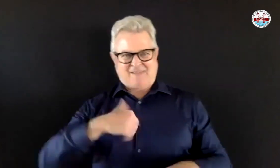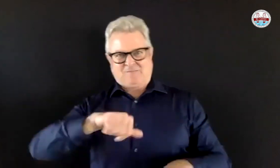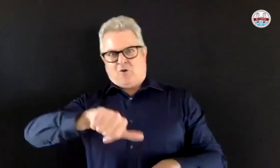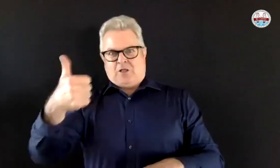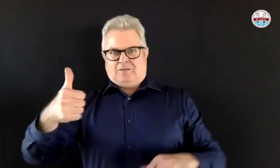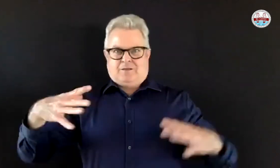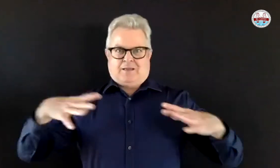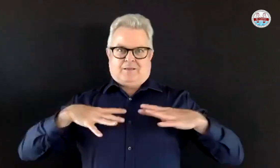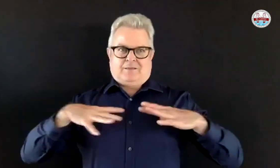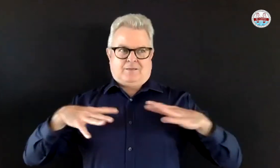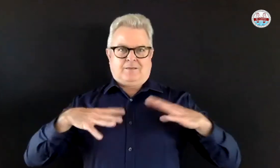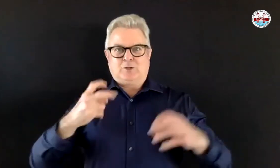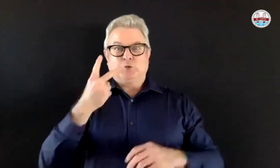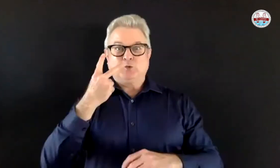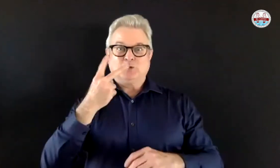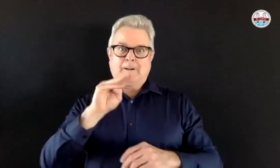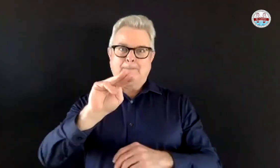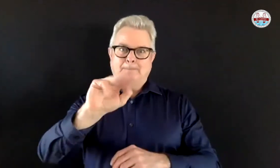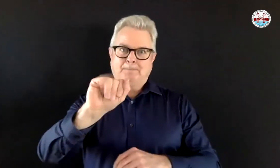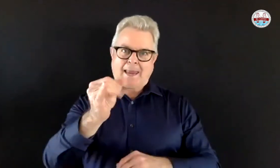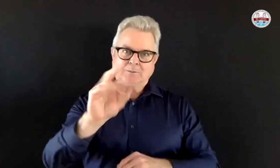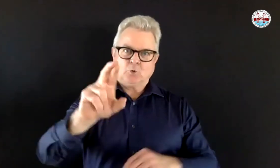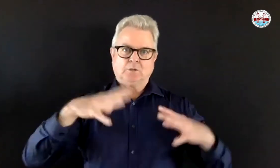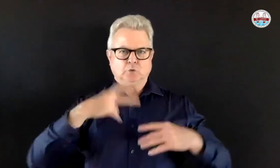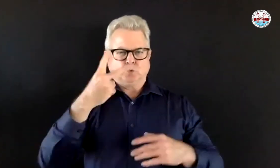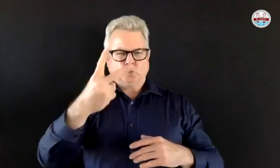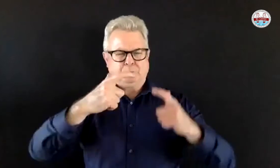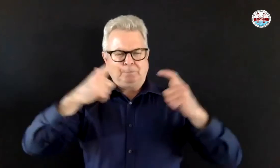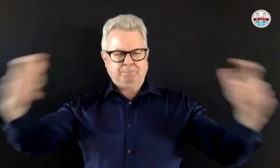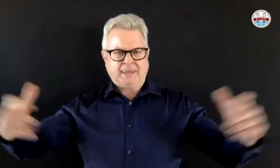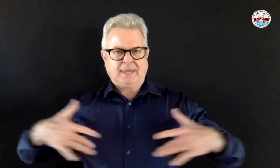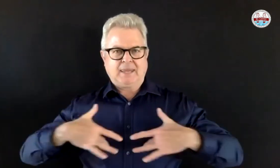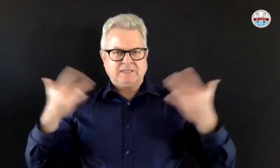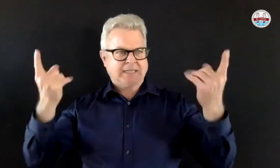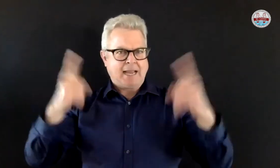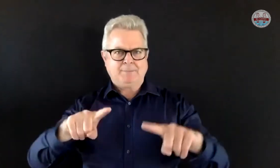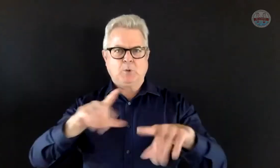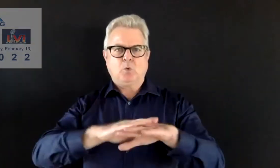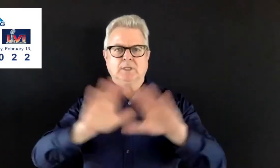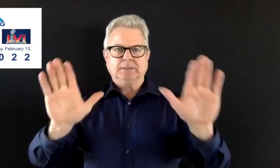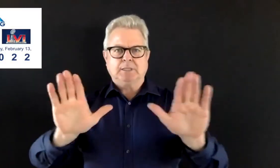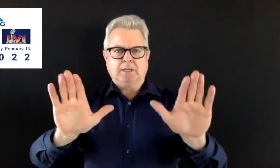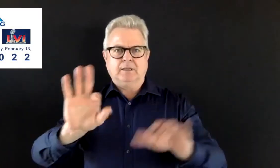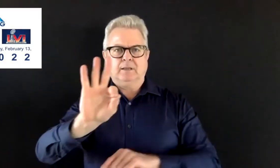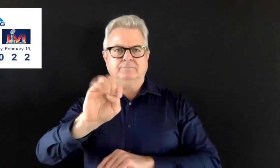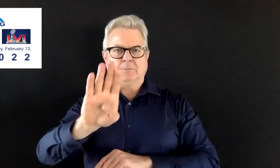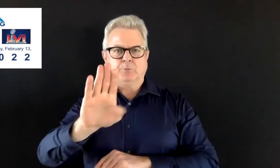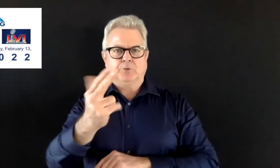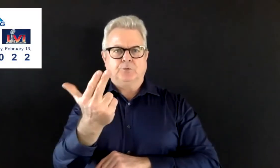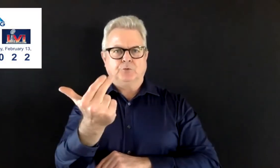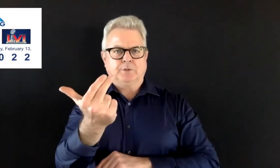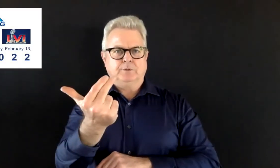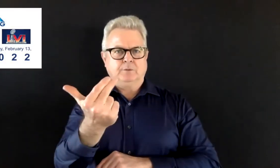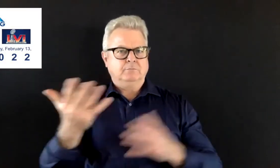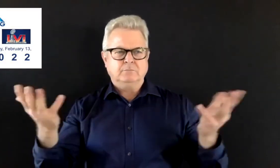One more thing I would like to bring to your attention is that we've just passed our major holidays, but we have two more major